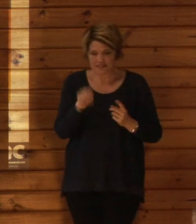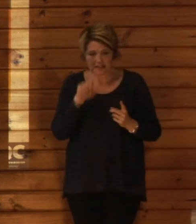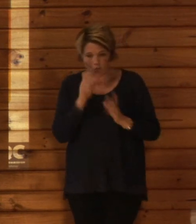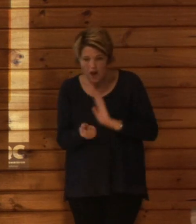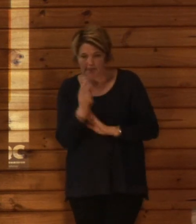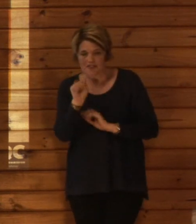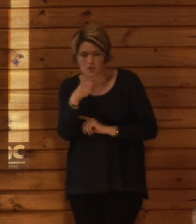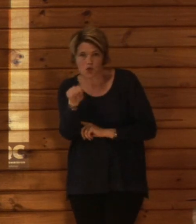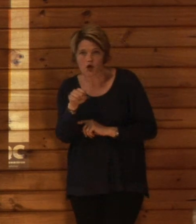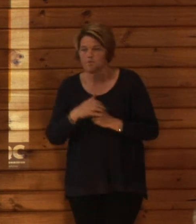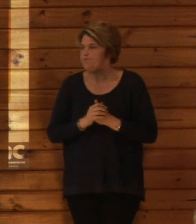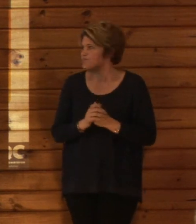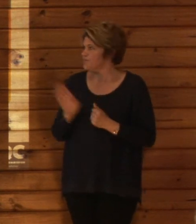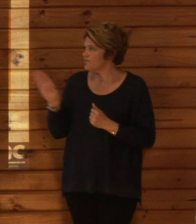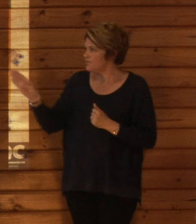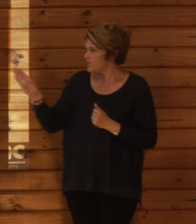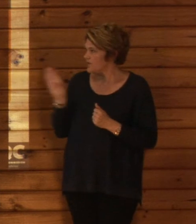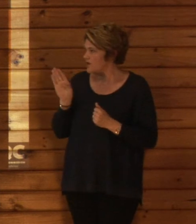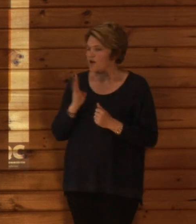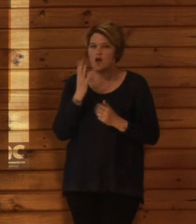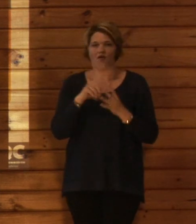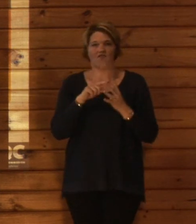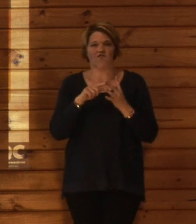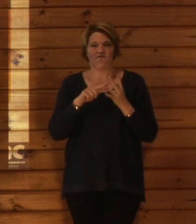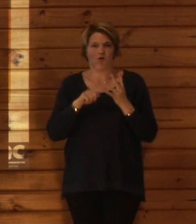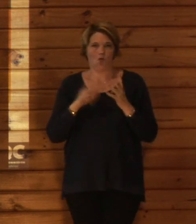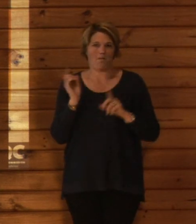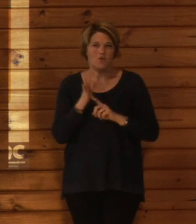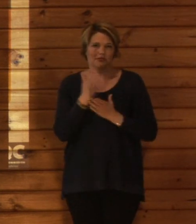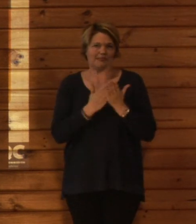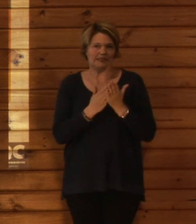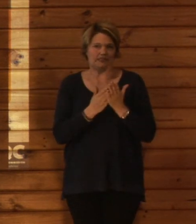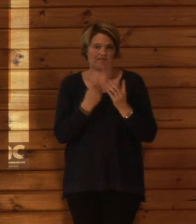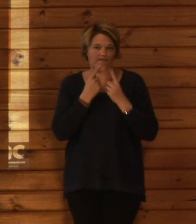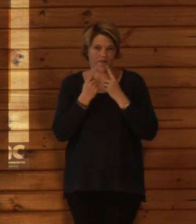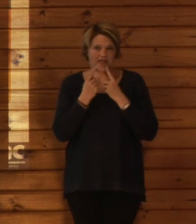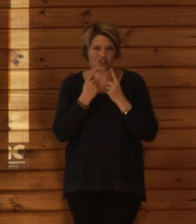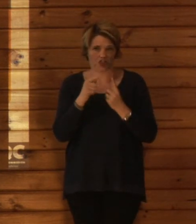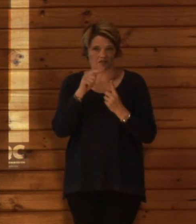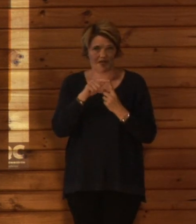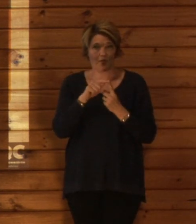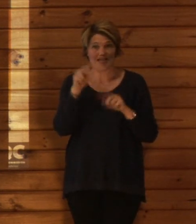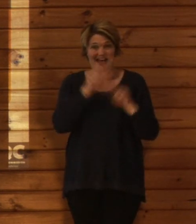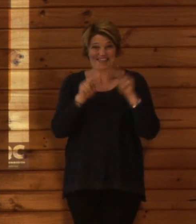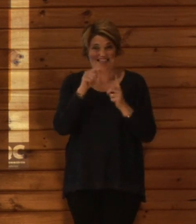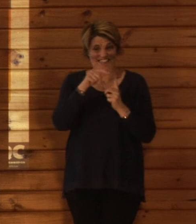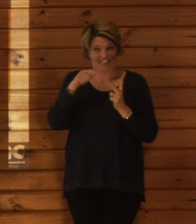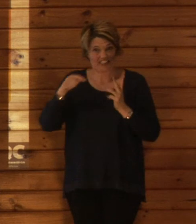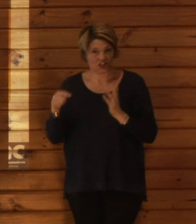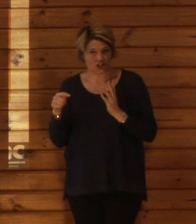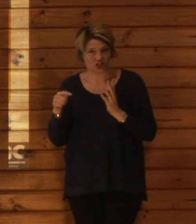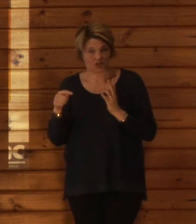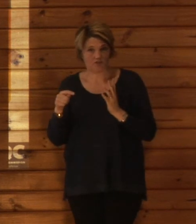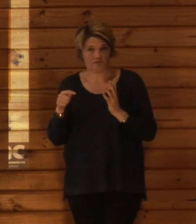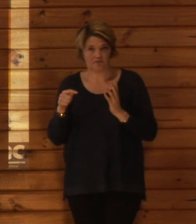of technical information that we've gathered together, and we assess each of those to see whether or not the property is vulnerable and whether